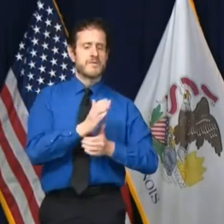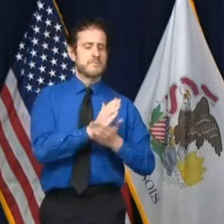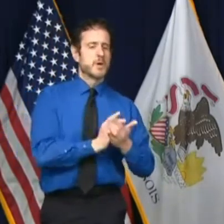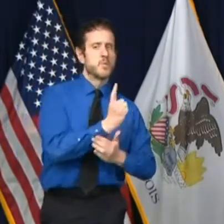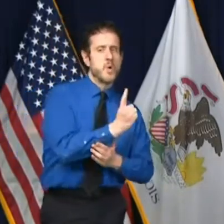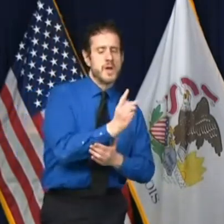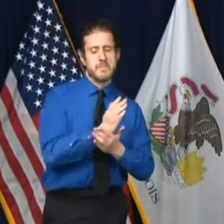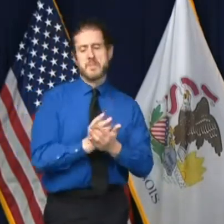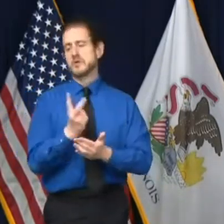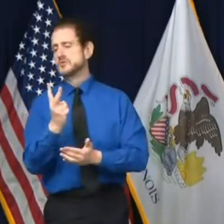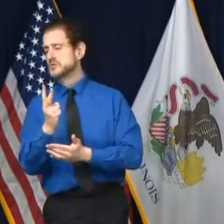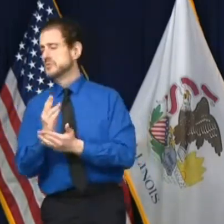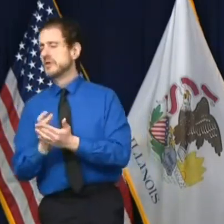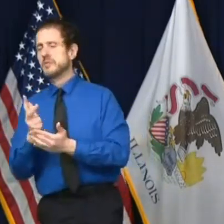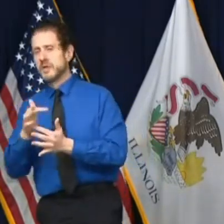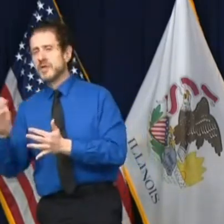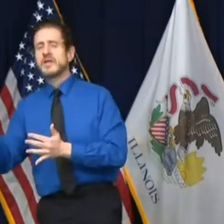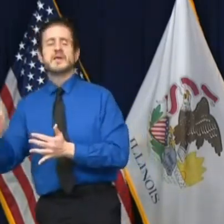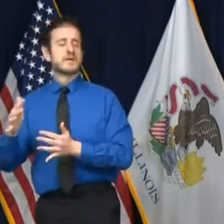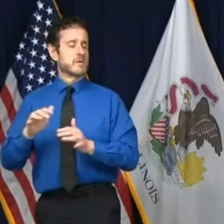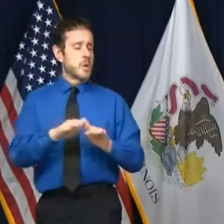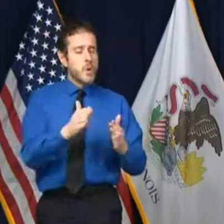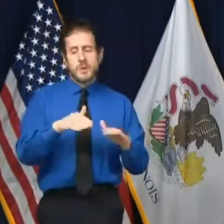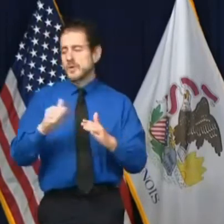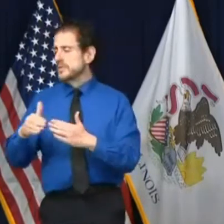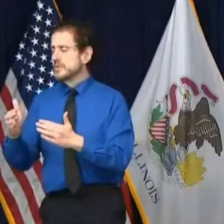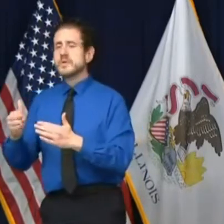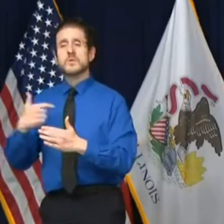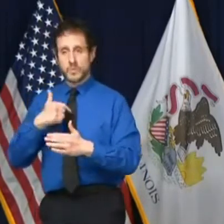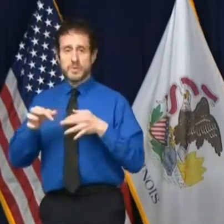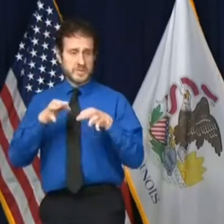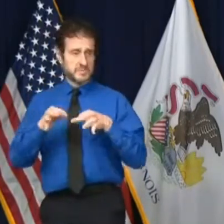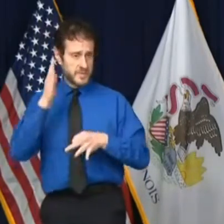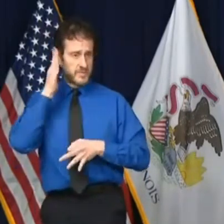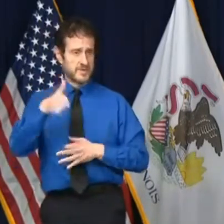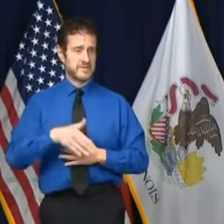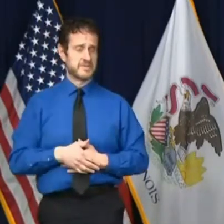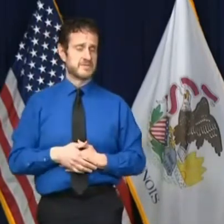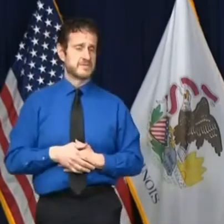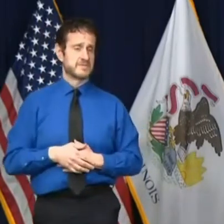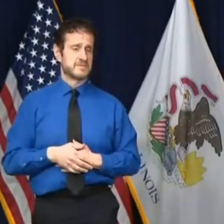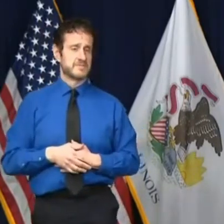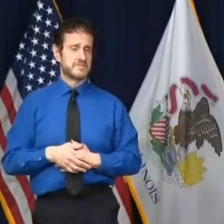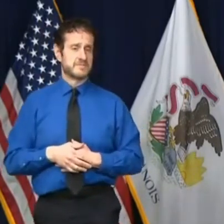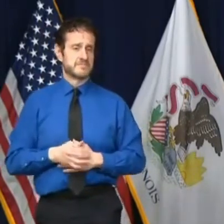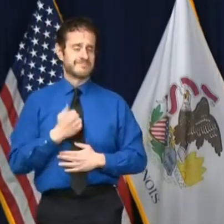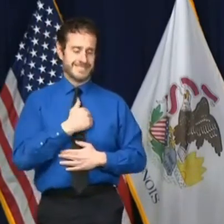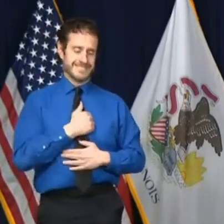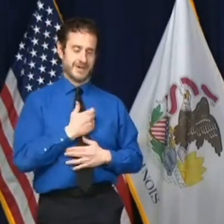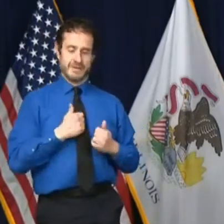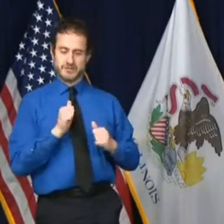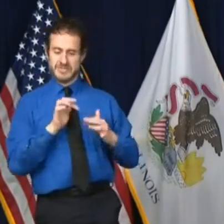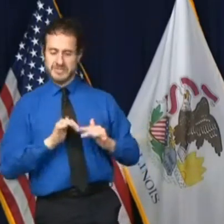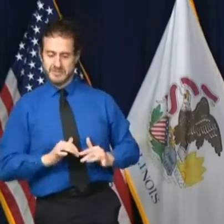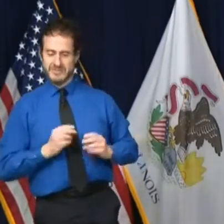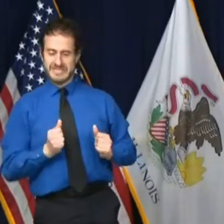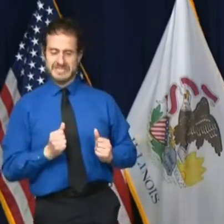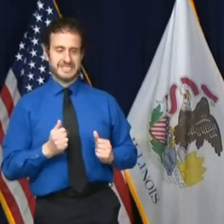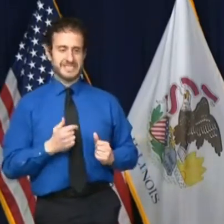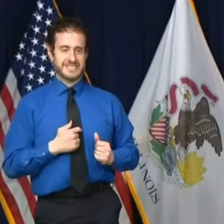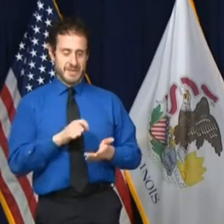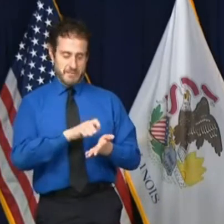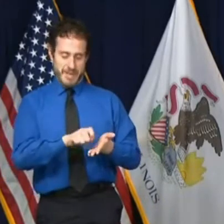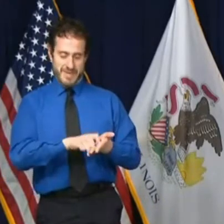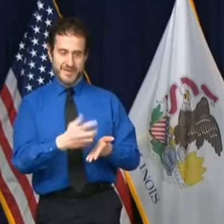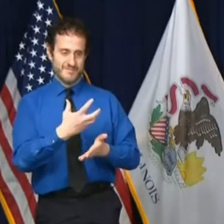might work and how many phases there are and what would work in each phase. Okay, sorry, I'm trying. It's okay. My pen ran out, so